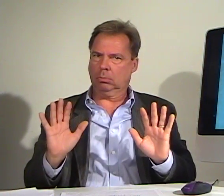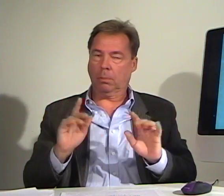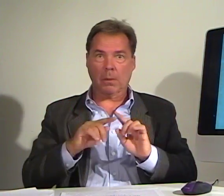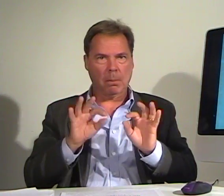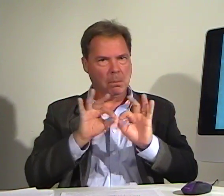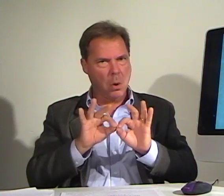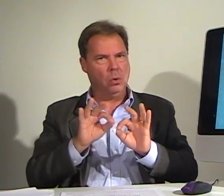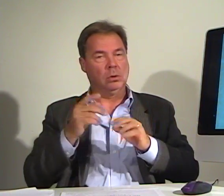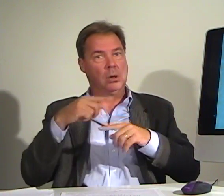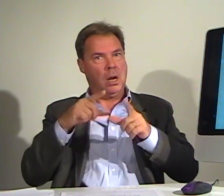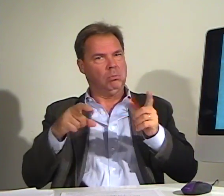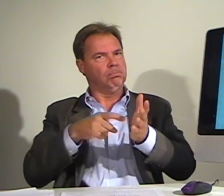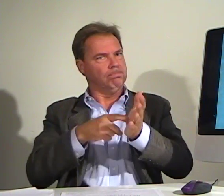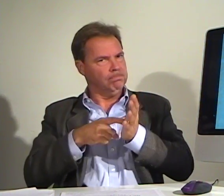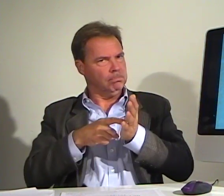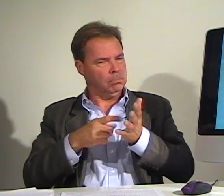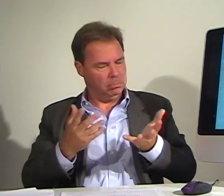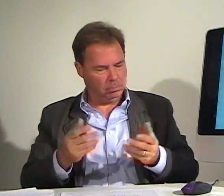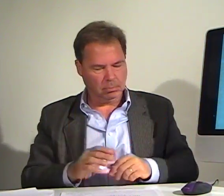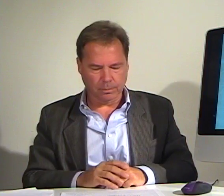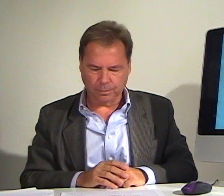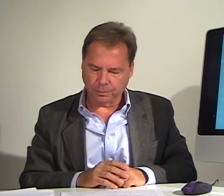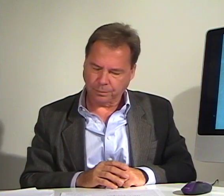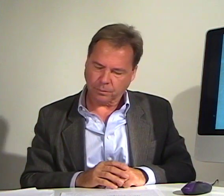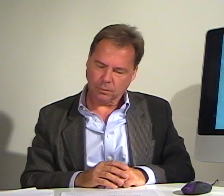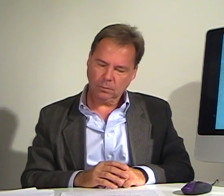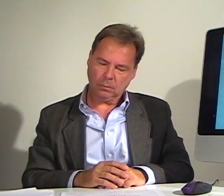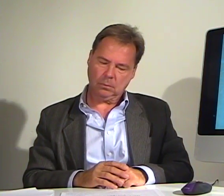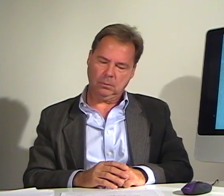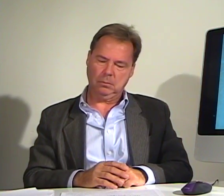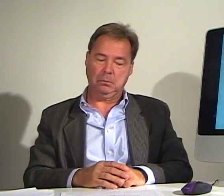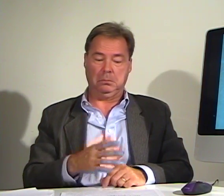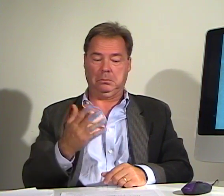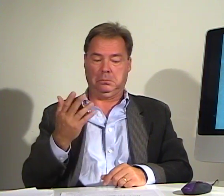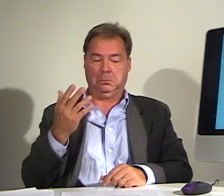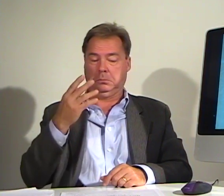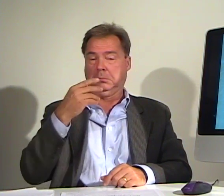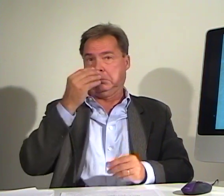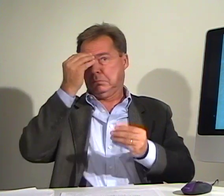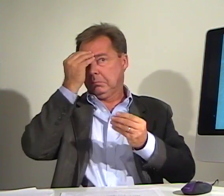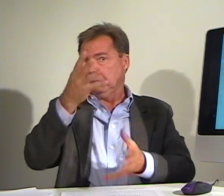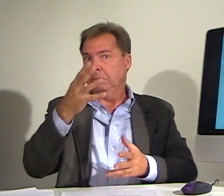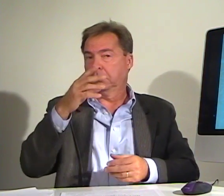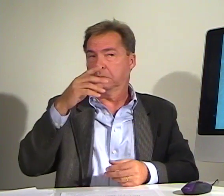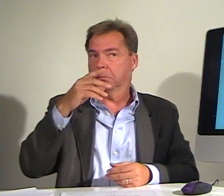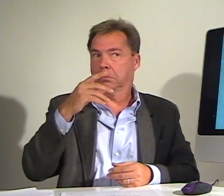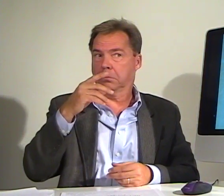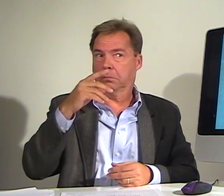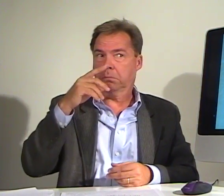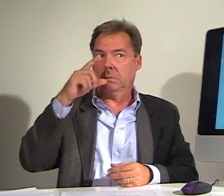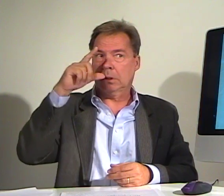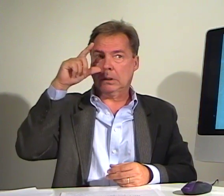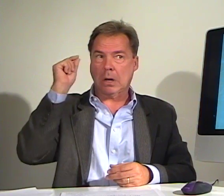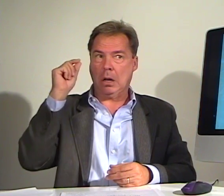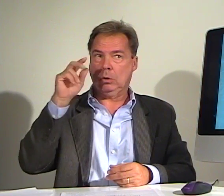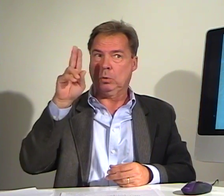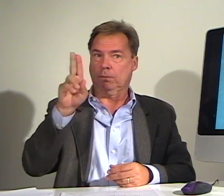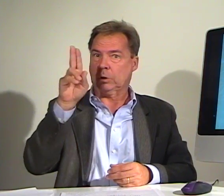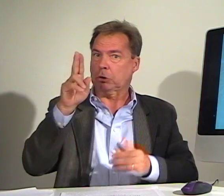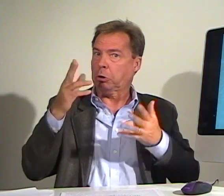sign language, and that would be an option for them as well. But again, just noting that American Sign Language would be required.